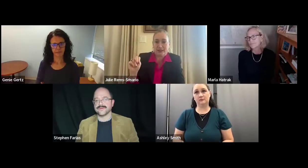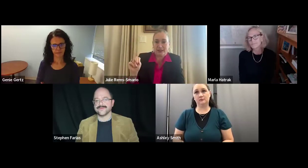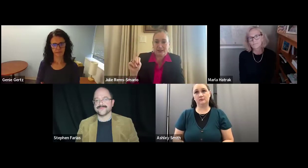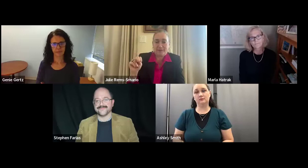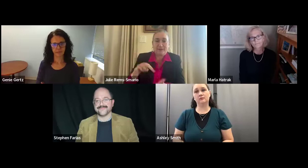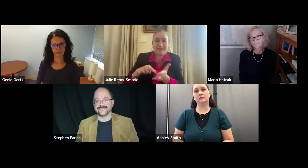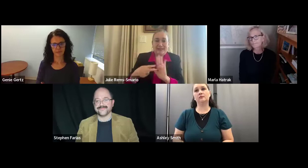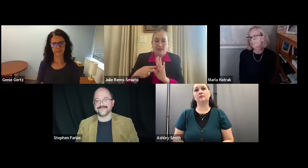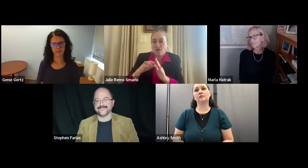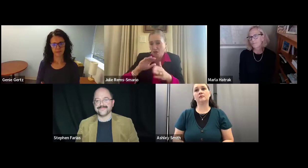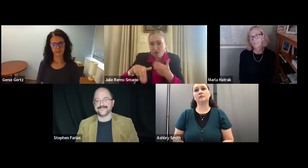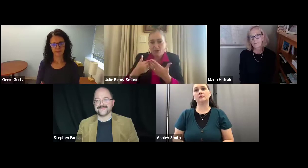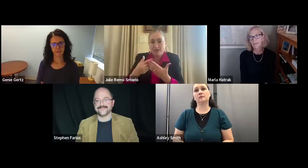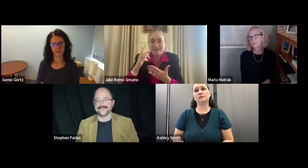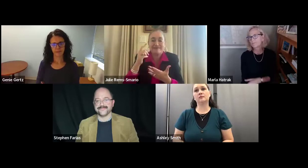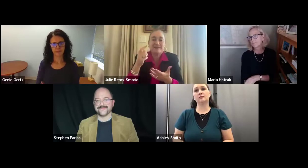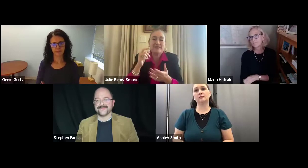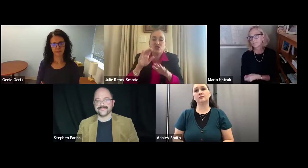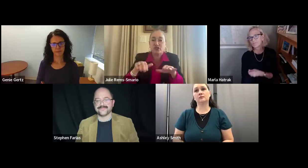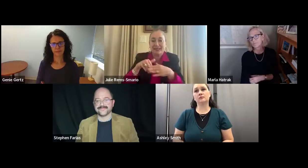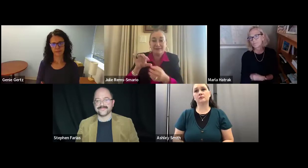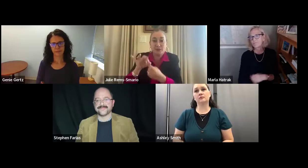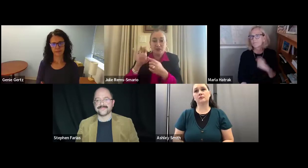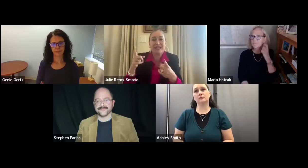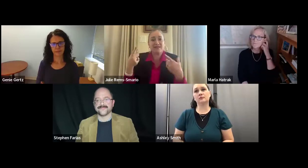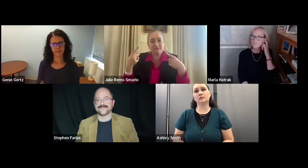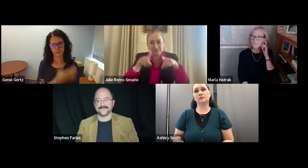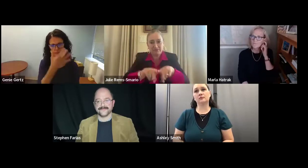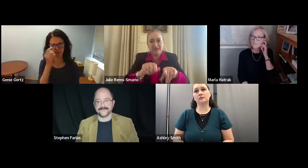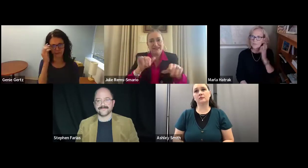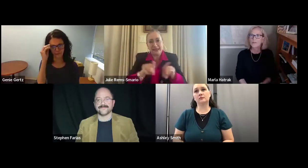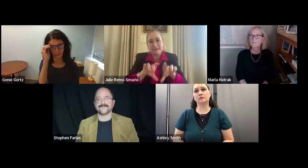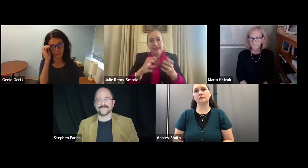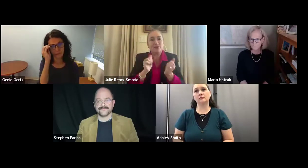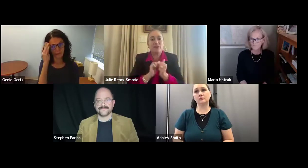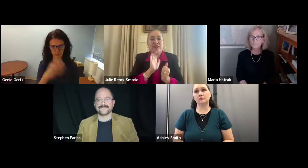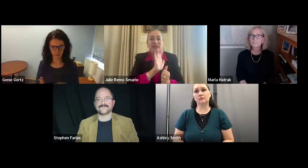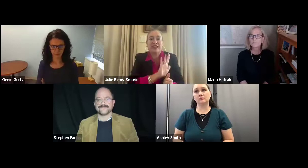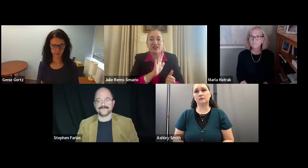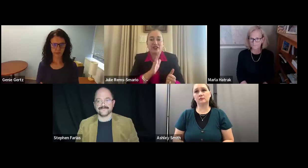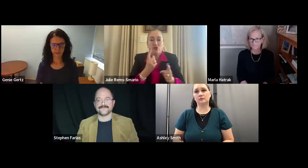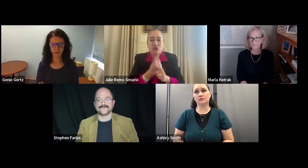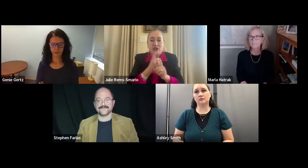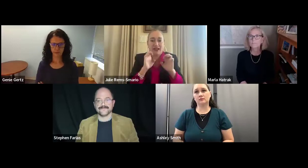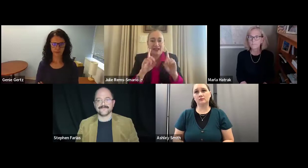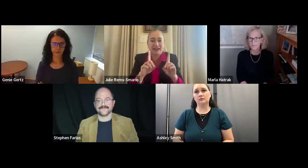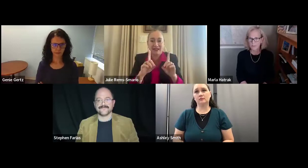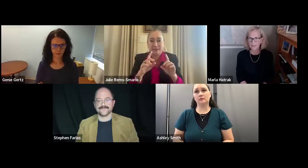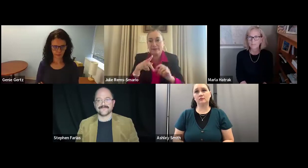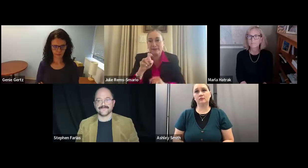I want to talk about the word inclusion, because we see that children in special education, where they're placed in regular